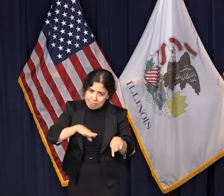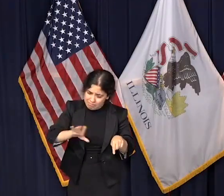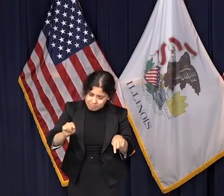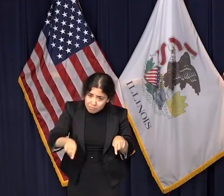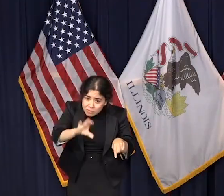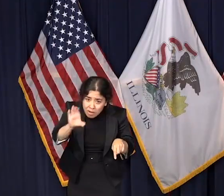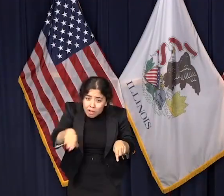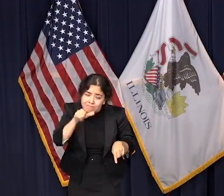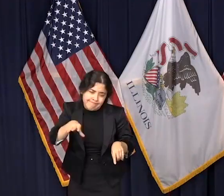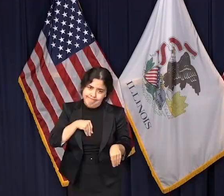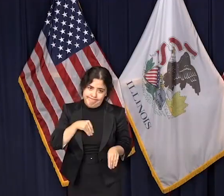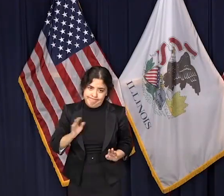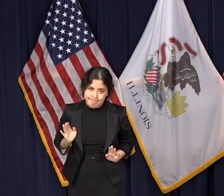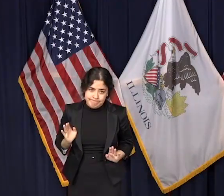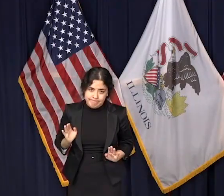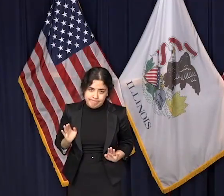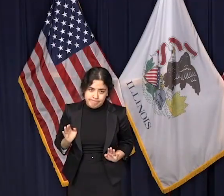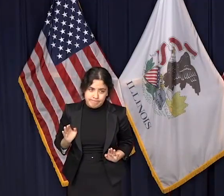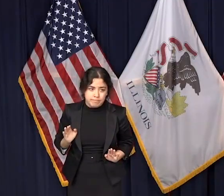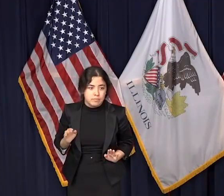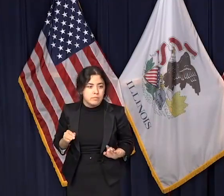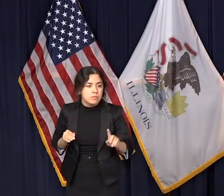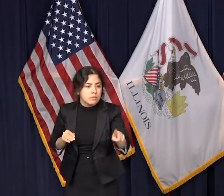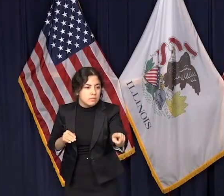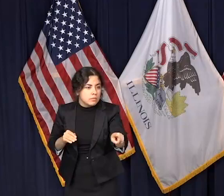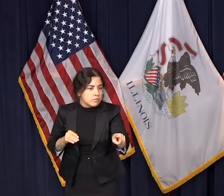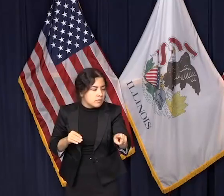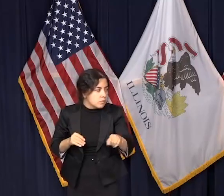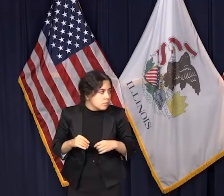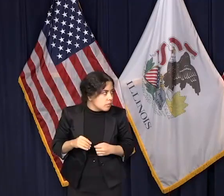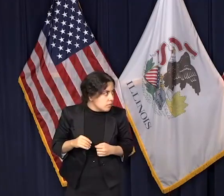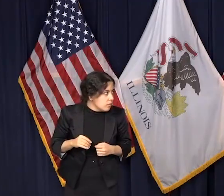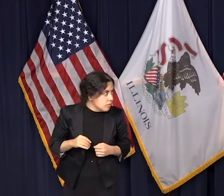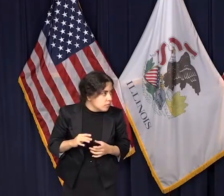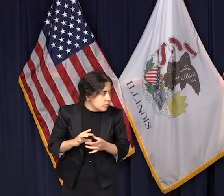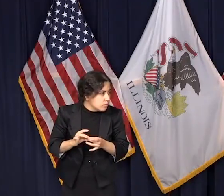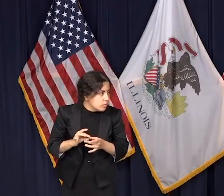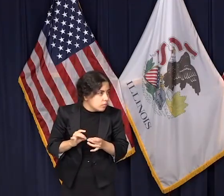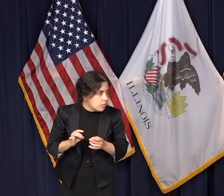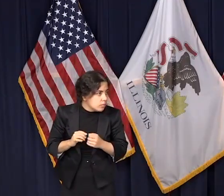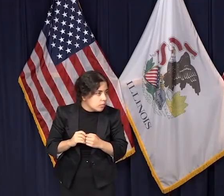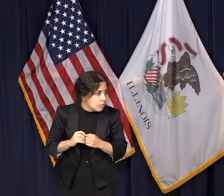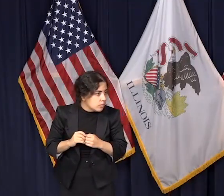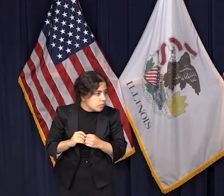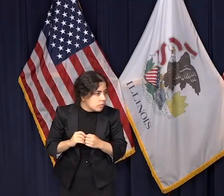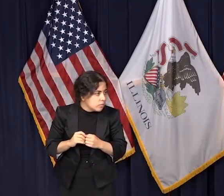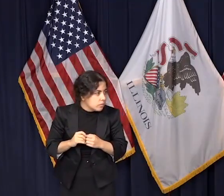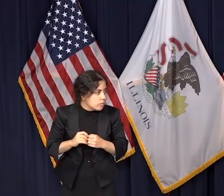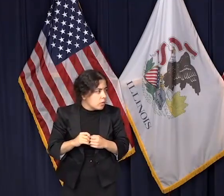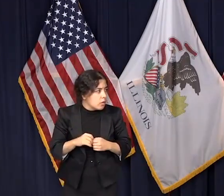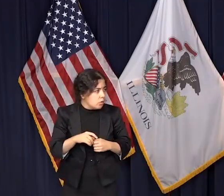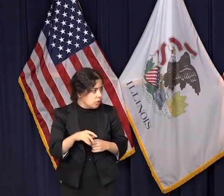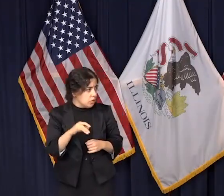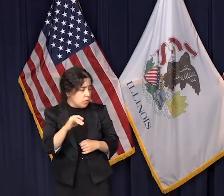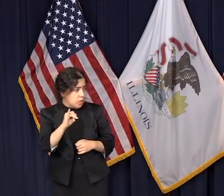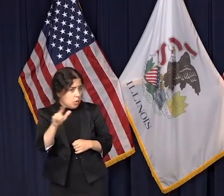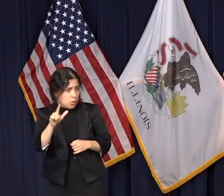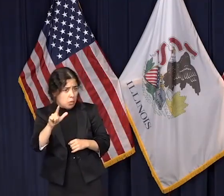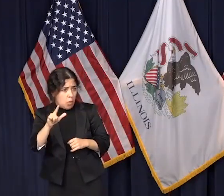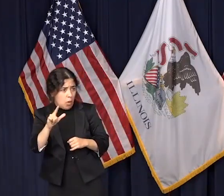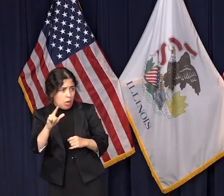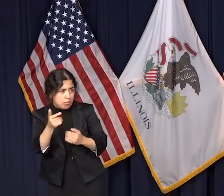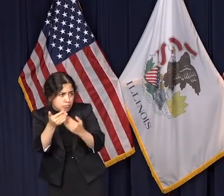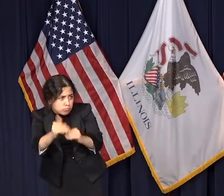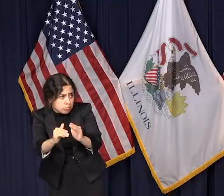Chicago. Governor, how close are you to reimposing some restrictions in Illinois? Can you talk a little bit about your thinking on that? Are you looking